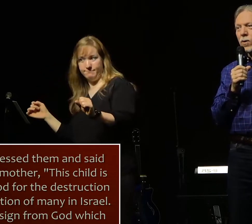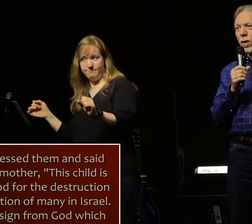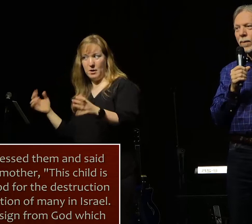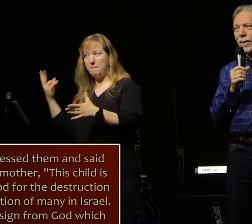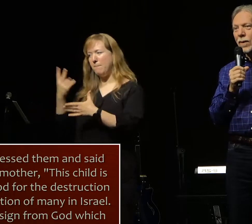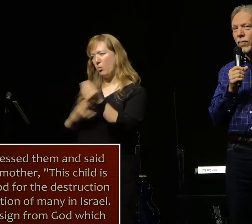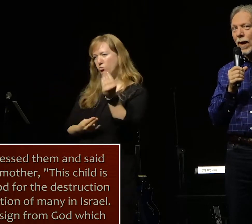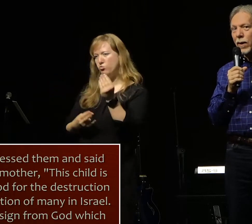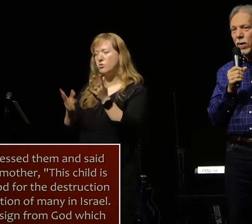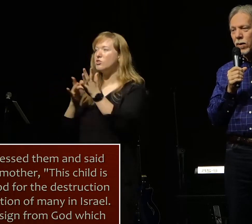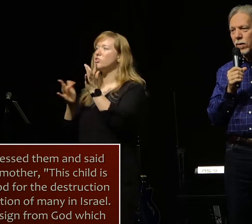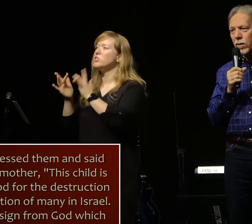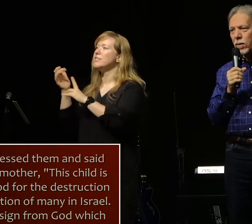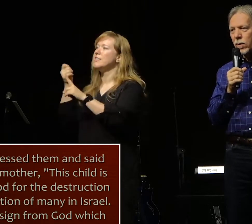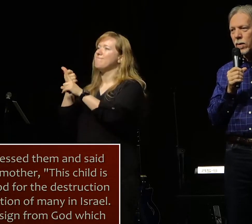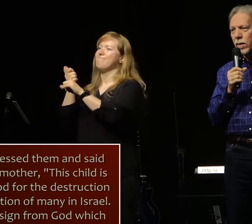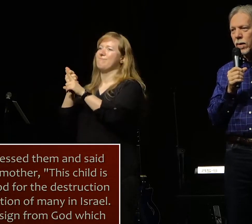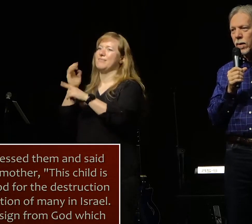He's going to be the divider.